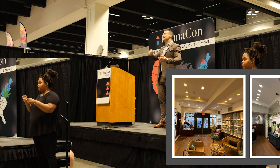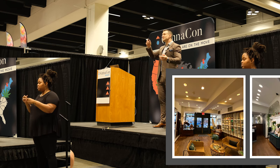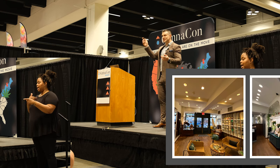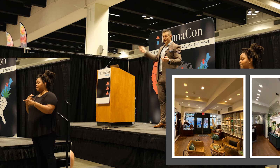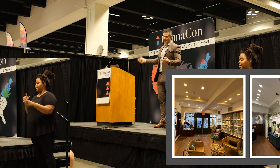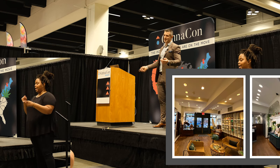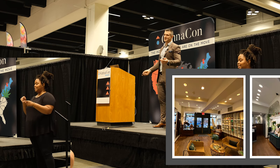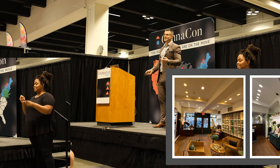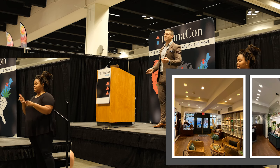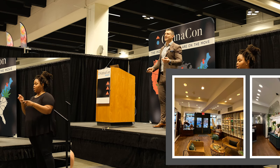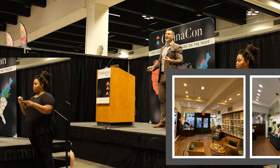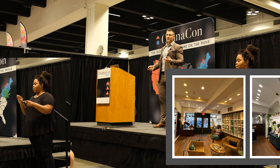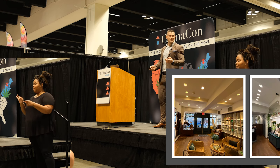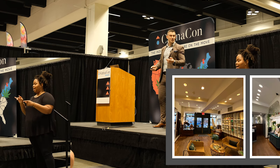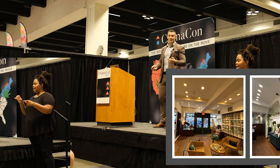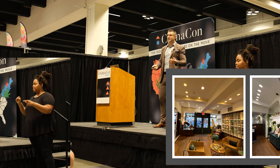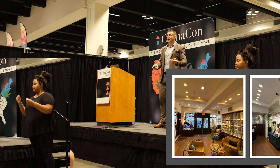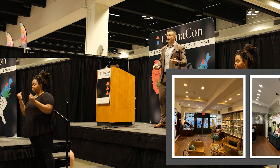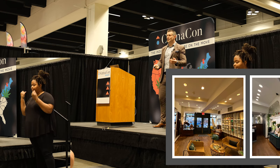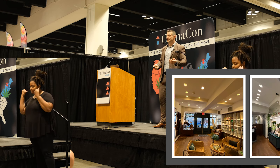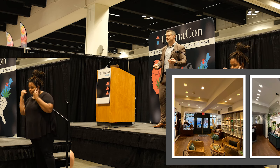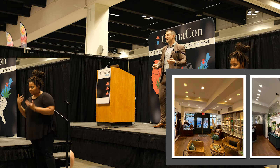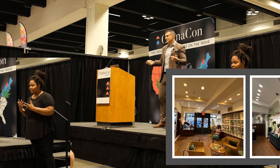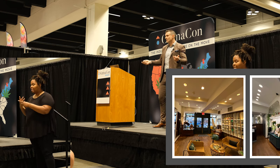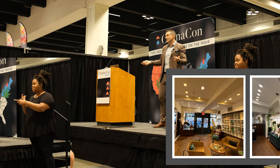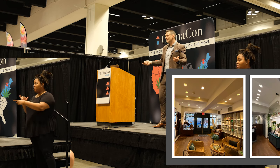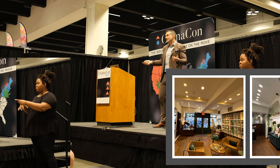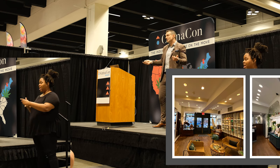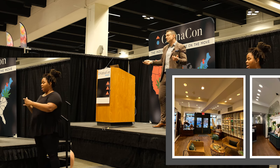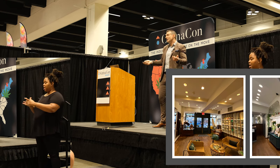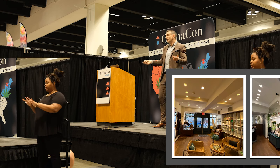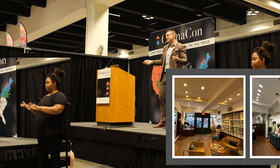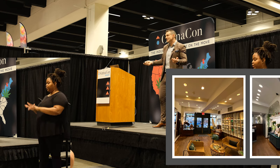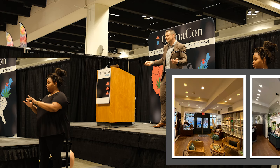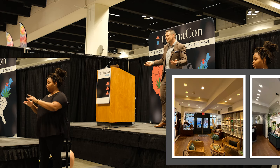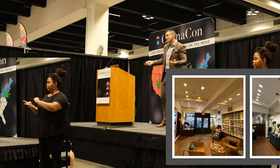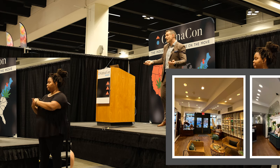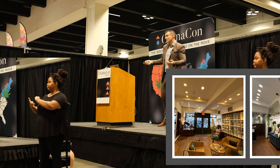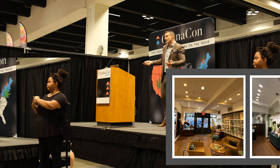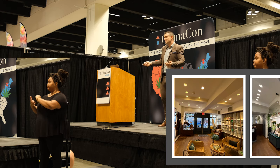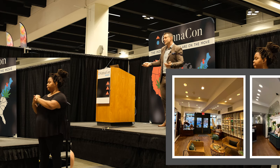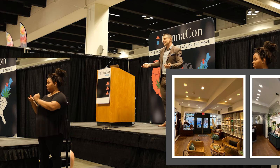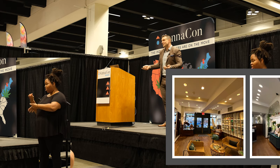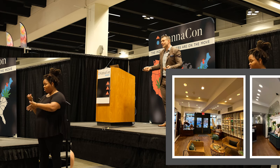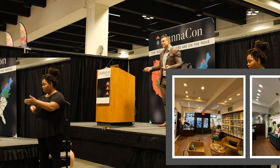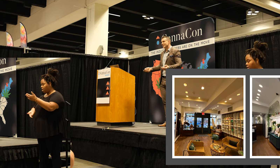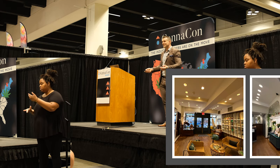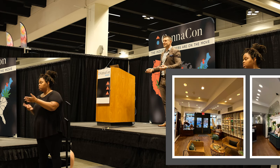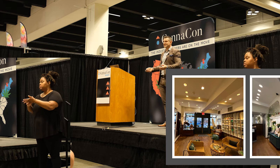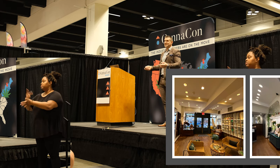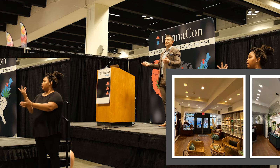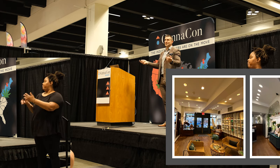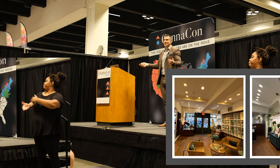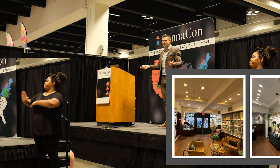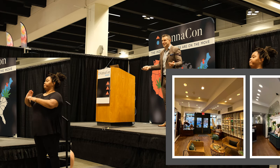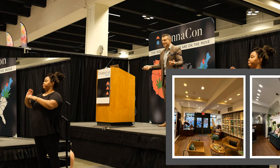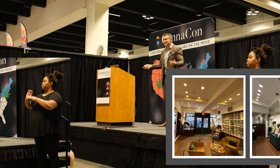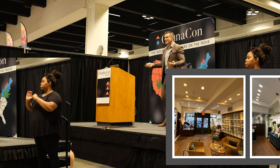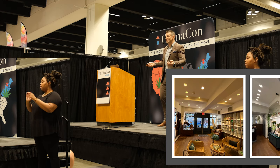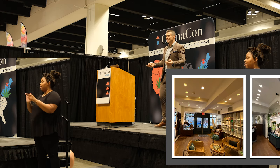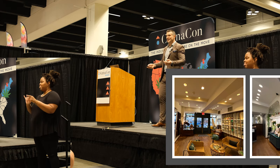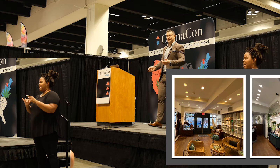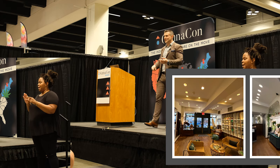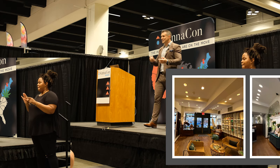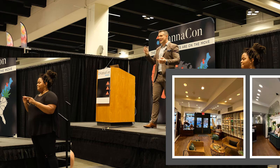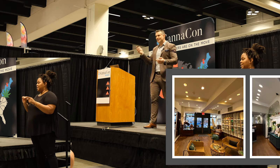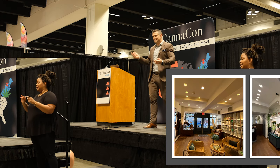The tens of terabytes. And those servers are about the size of a, in terms of cost, is about the cost of a BMW, right? Like a 6 Series BMW.